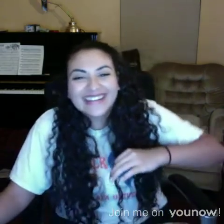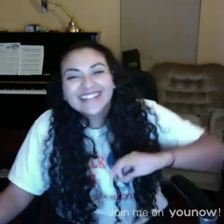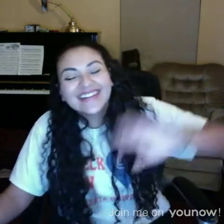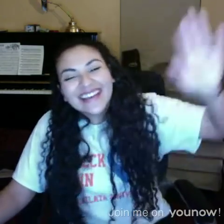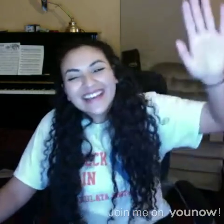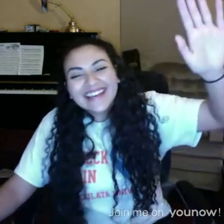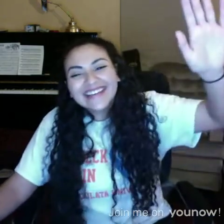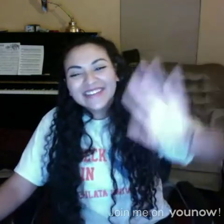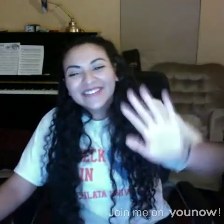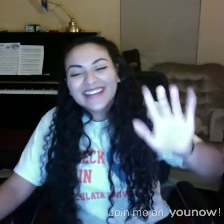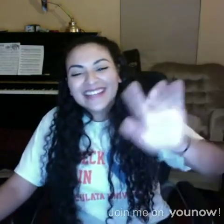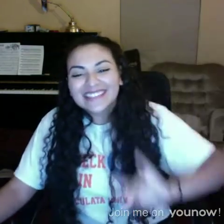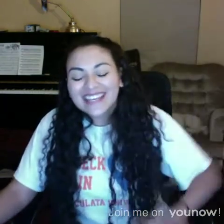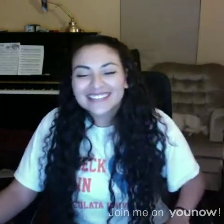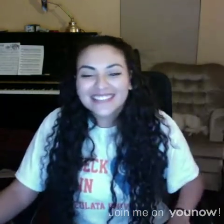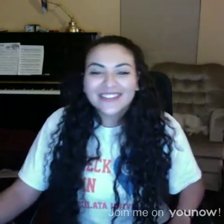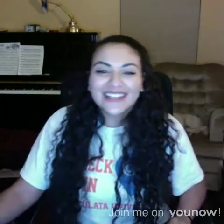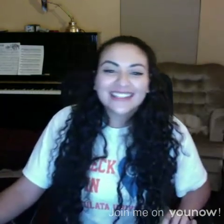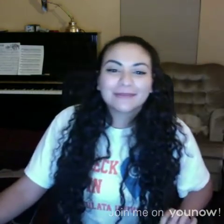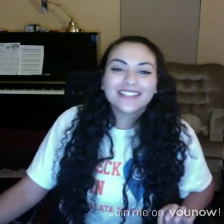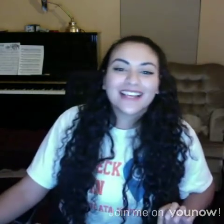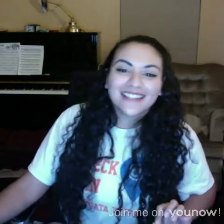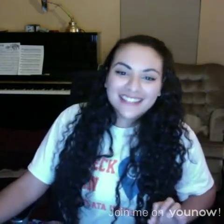yeah, okay, bye guys. I'll see